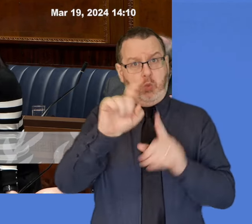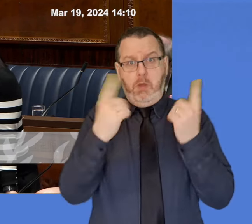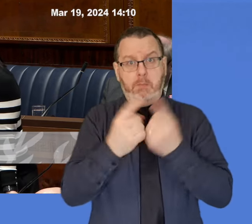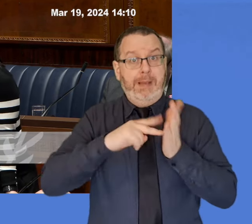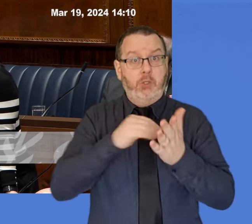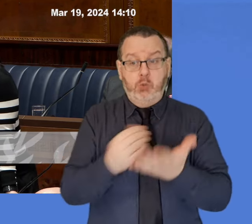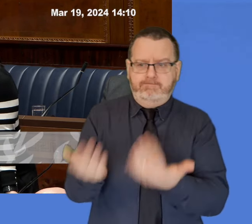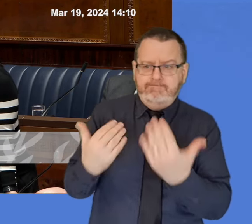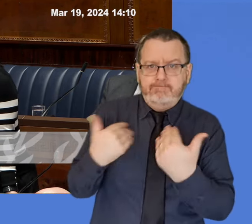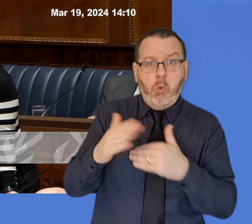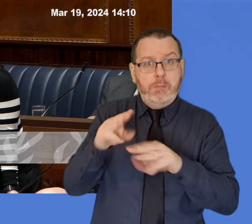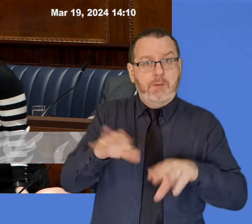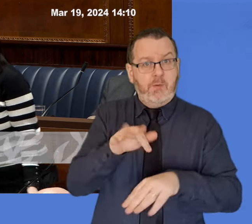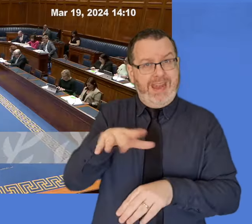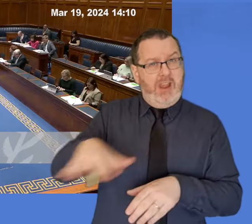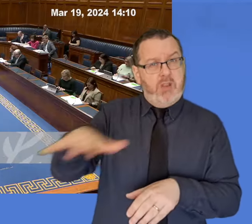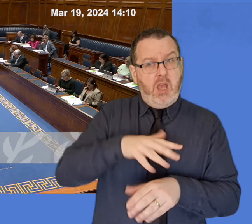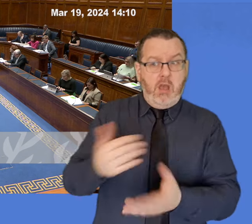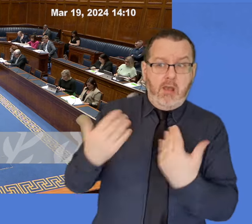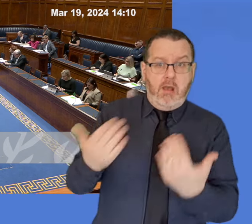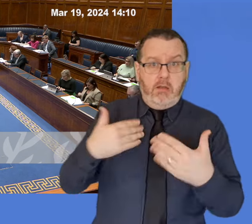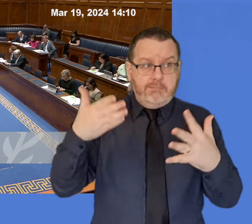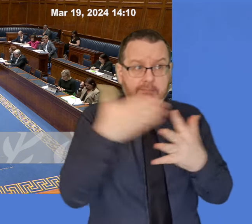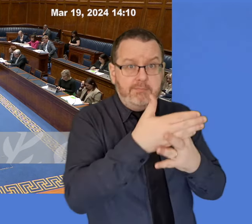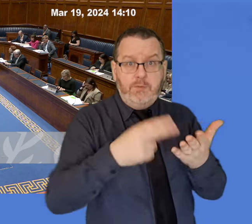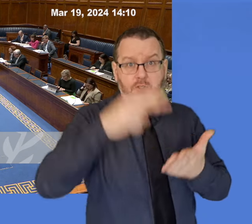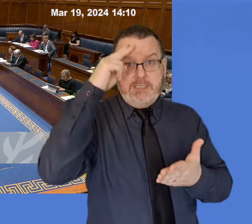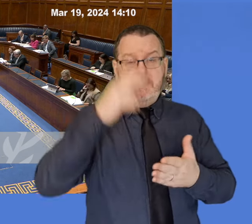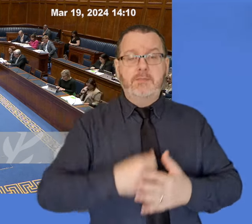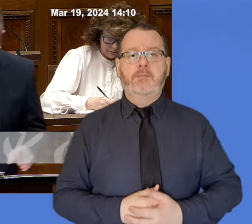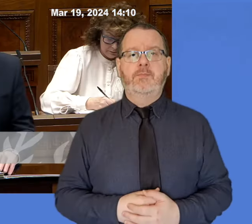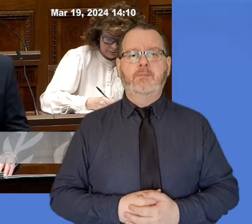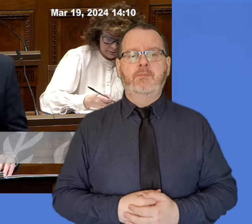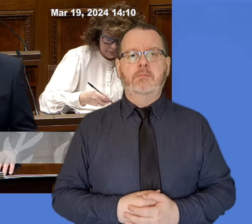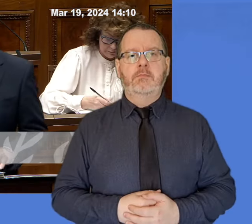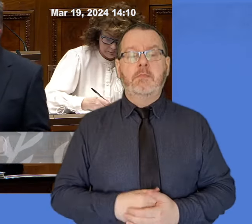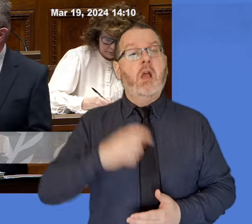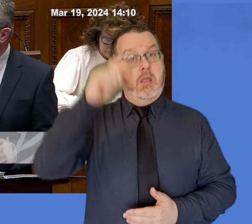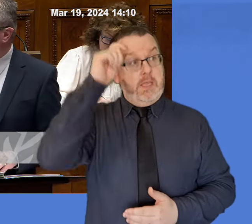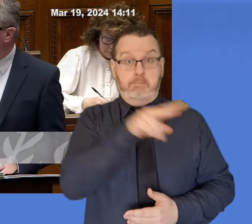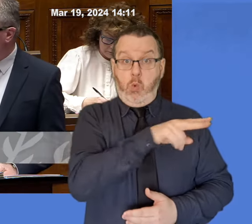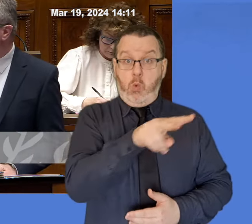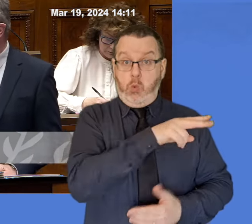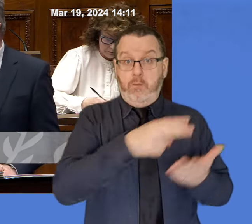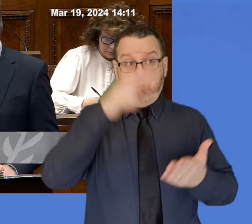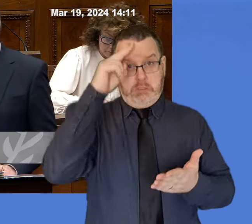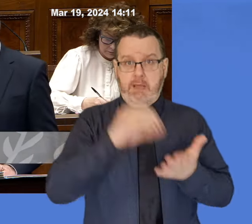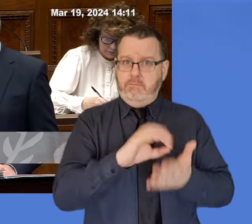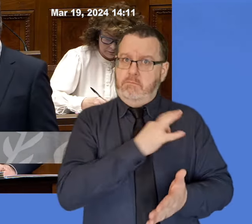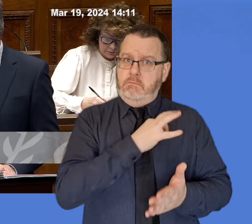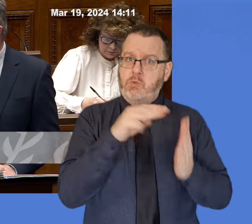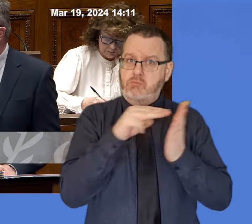to encourage more entrants from that section of the community. Thank you. Minister. Well, I think both universities have very good